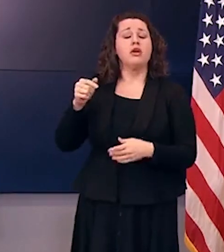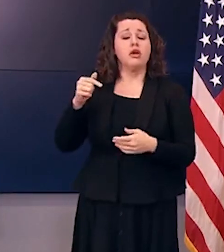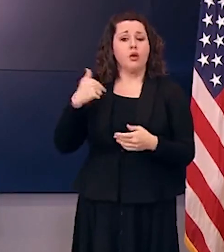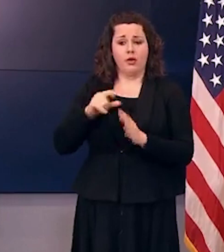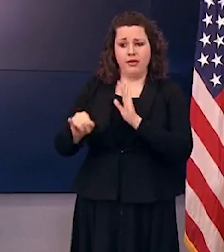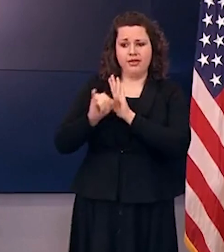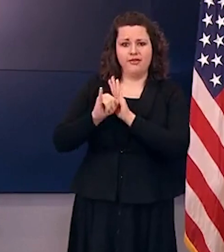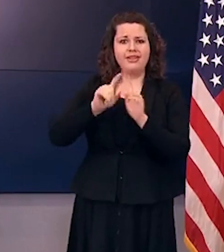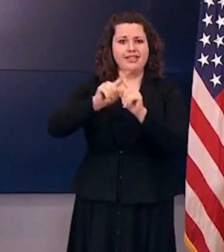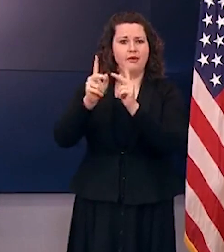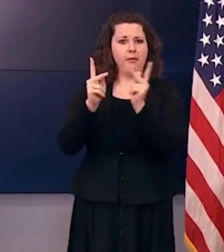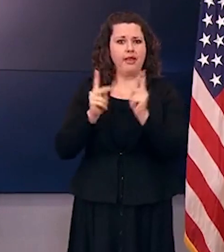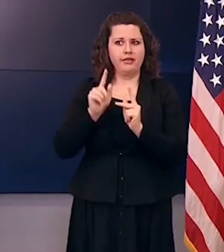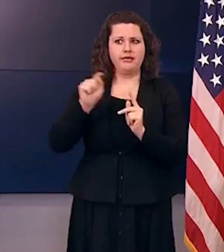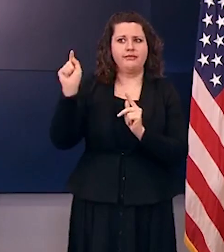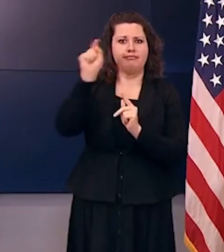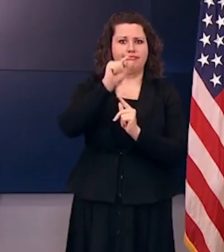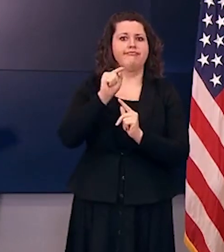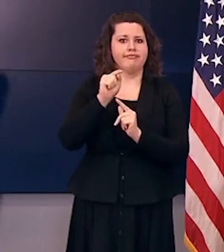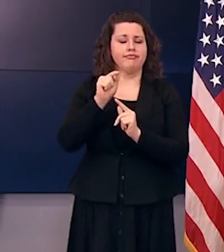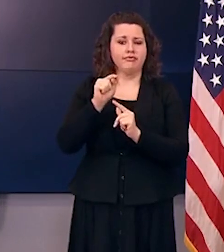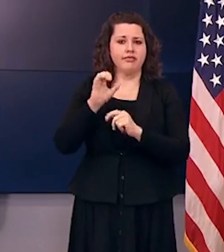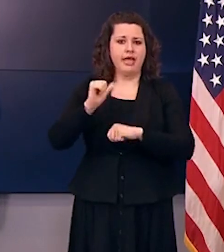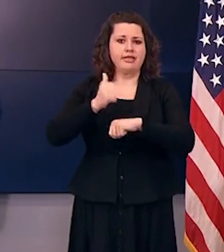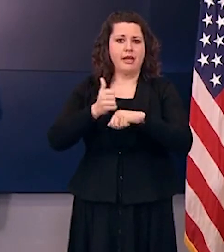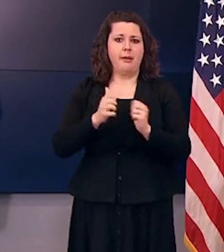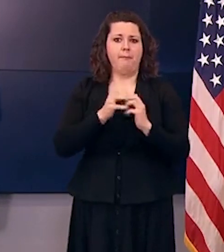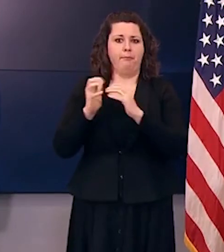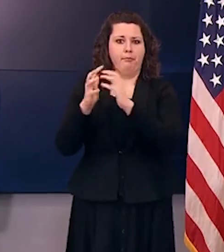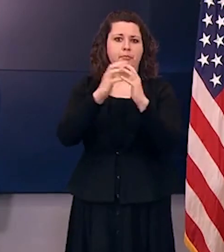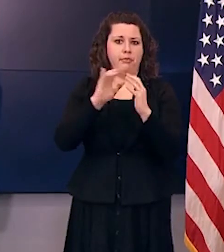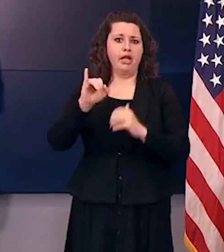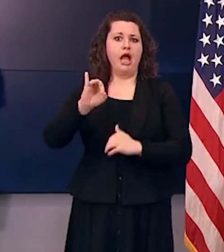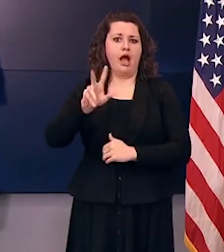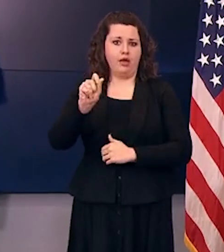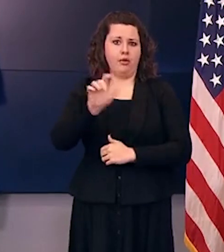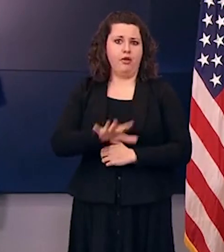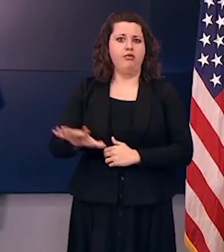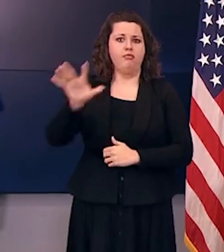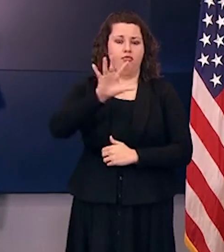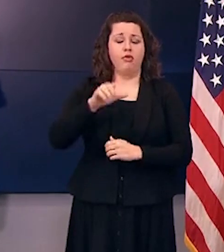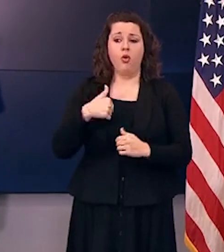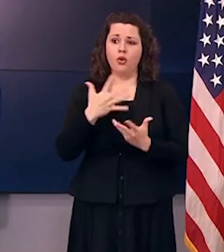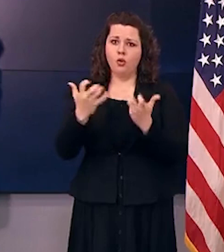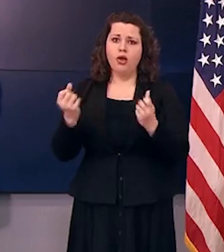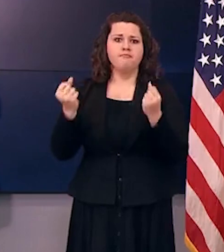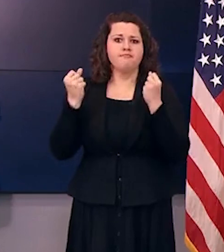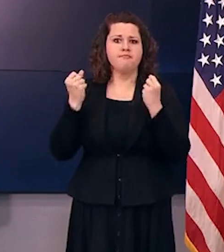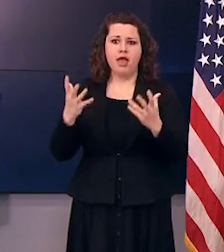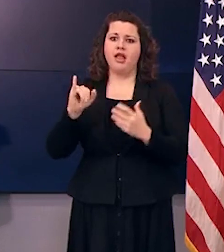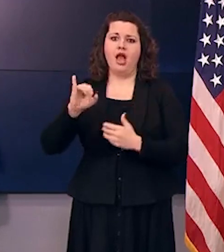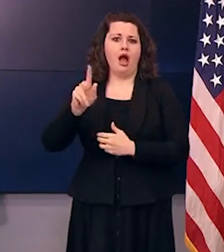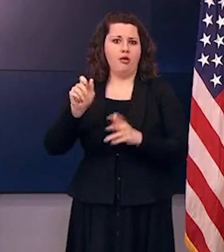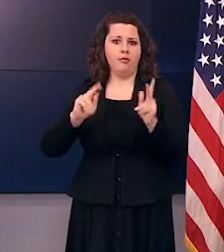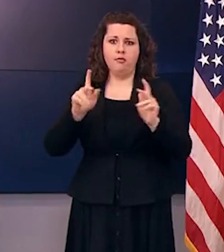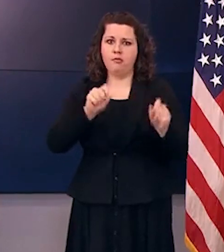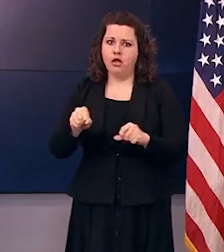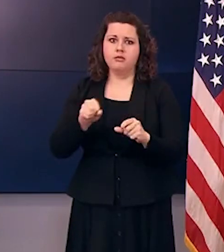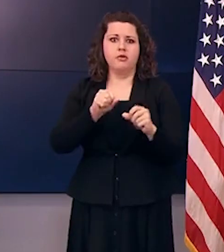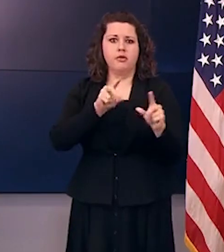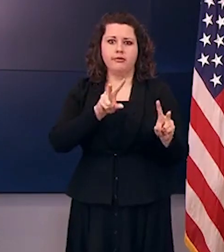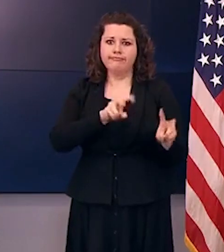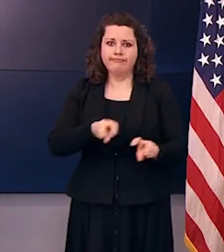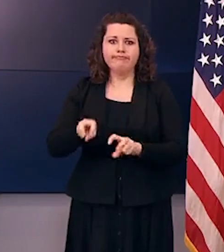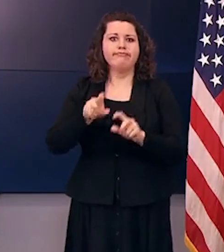identifying locations now for additional sites in other communities across the state. We want to reach as many Iowans as possible, and at